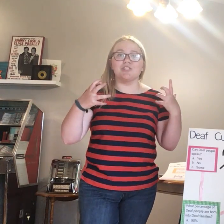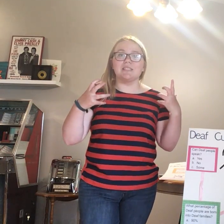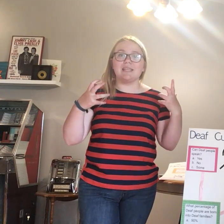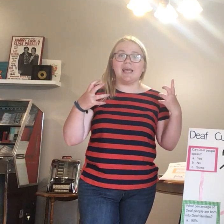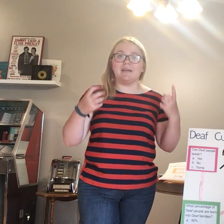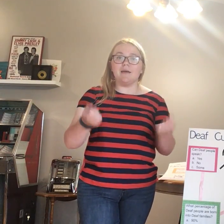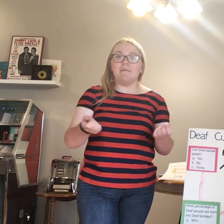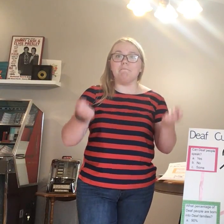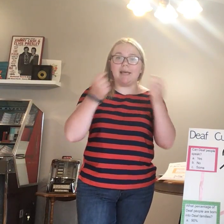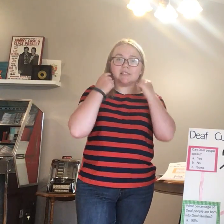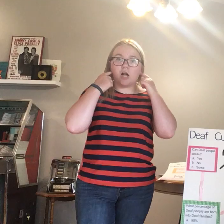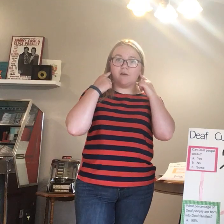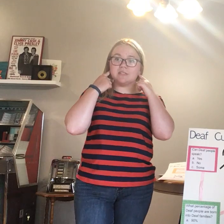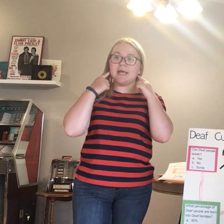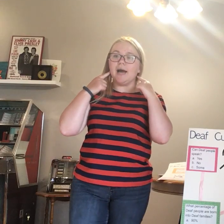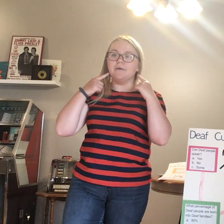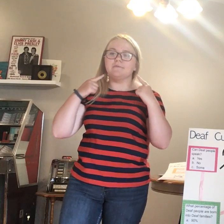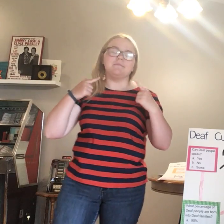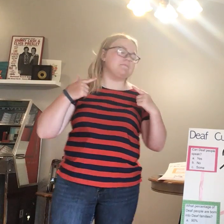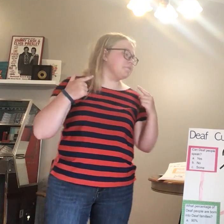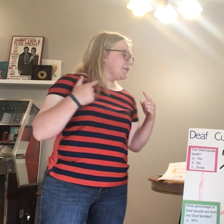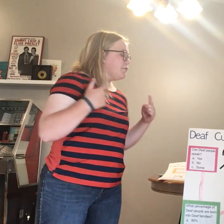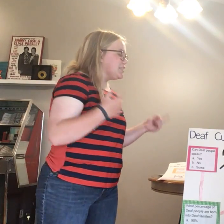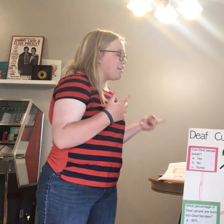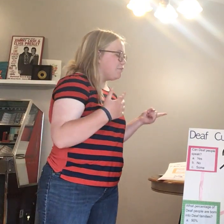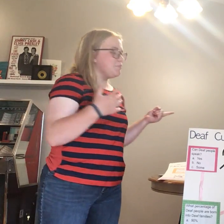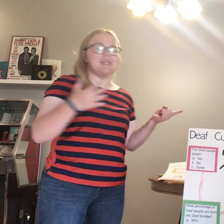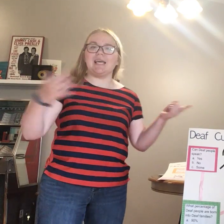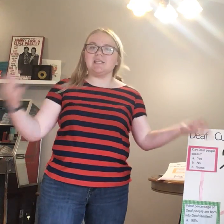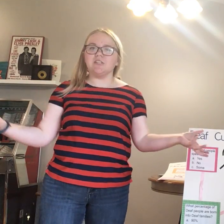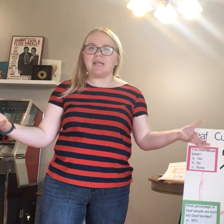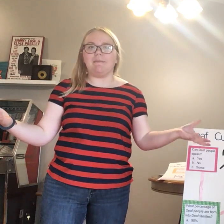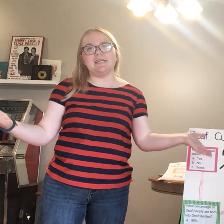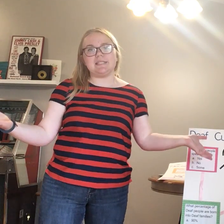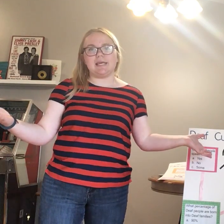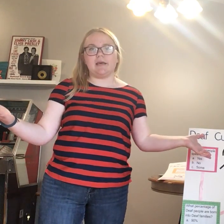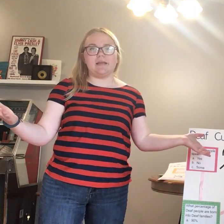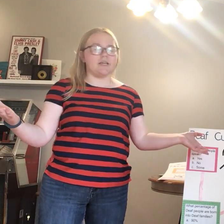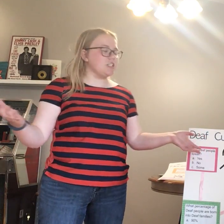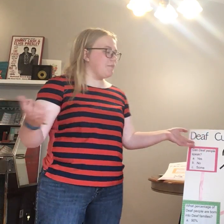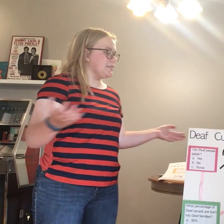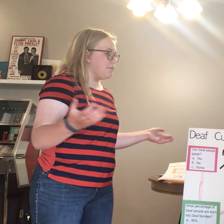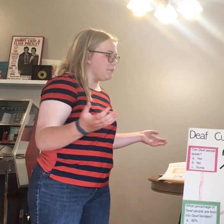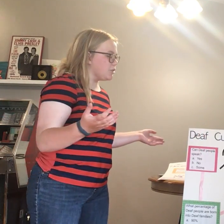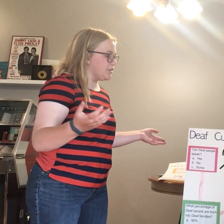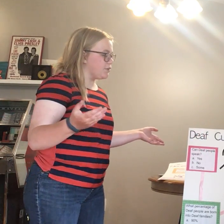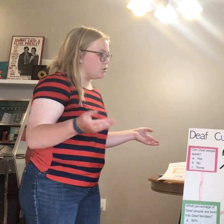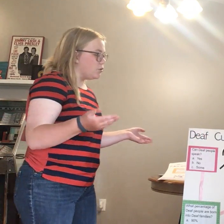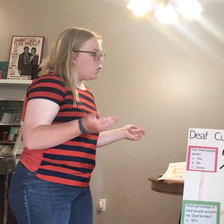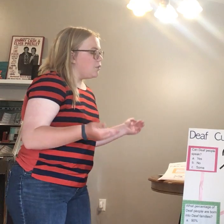she's saying based off sound. The deaf people, they can't do that because they can't hear, so it makes it a bit more difficult. But